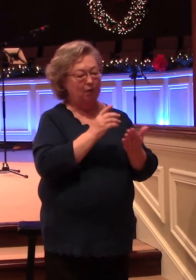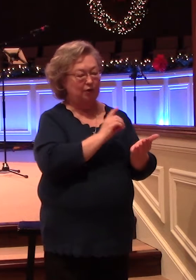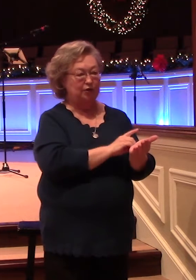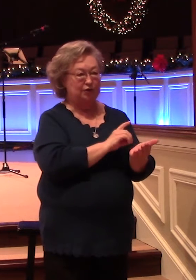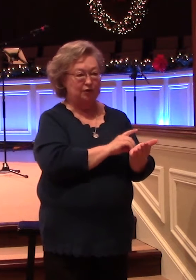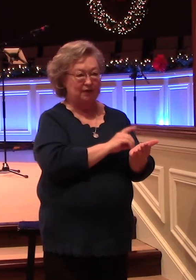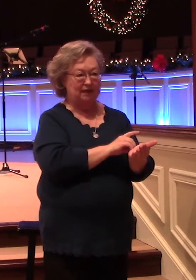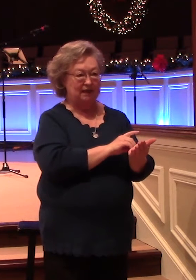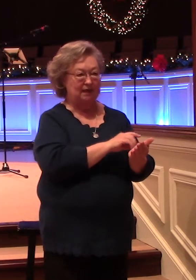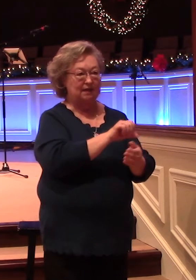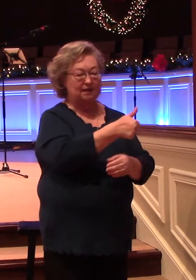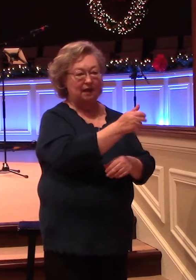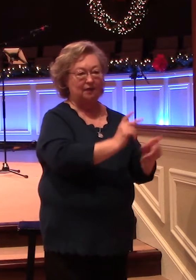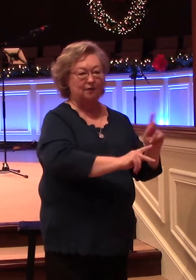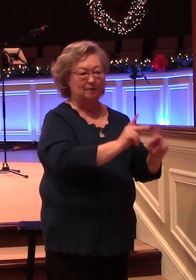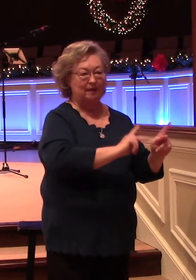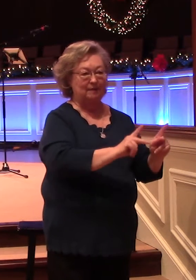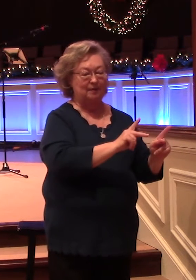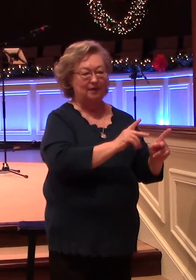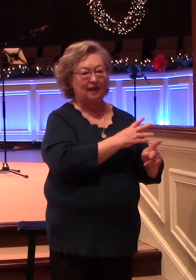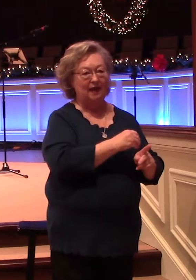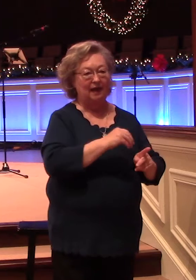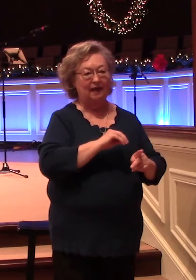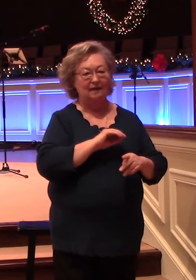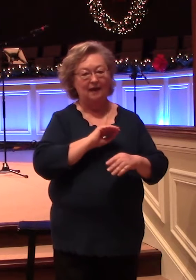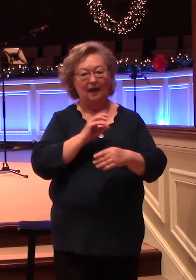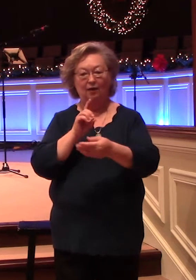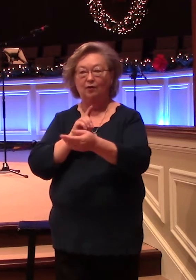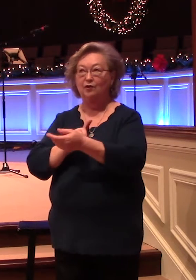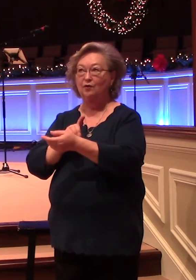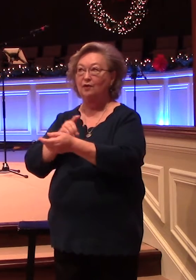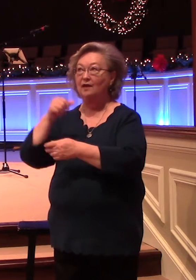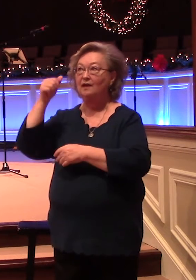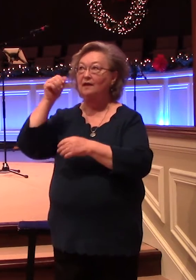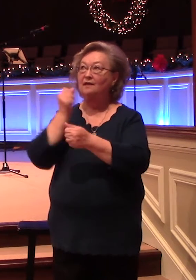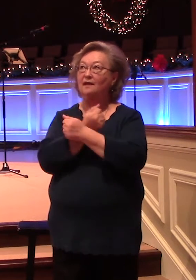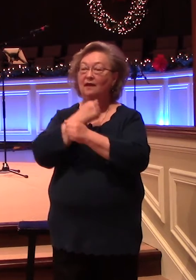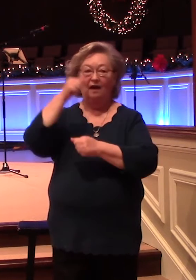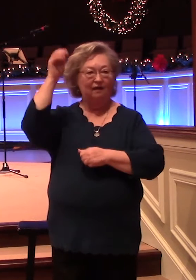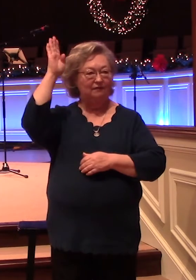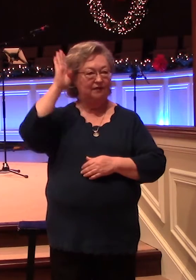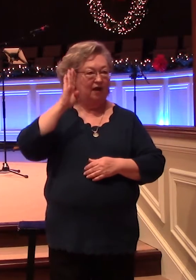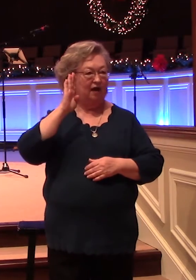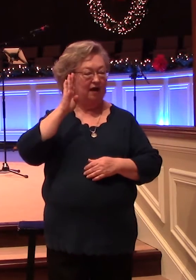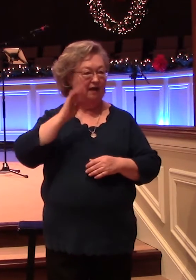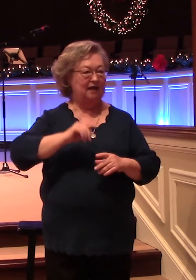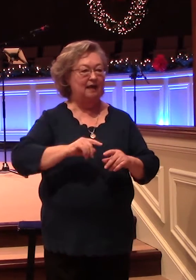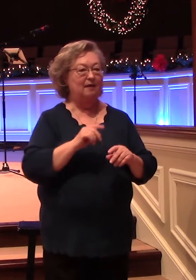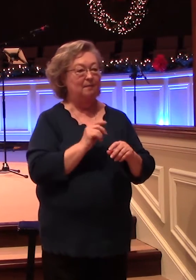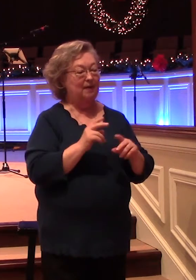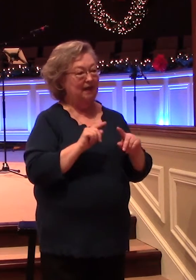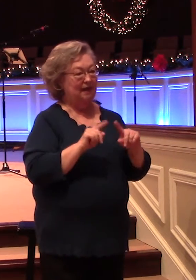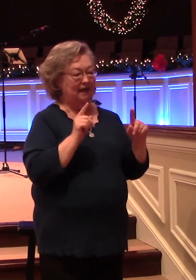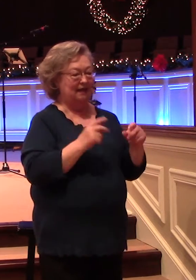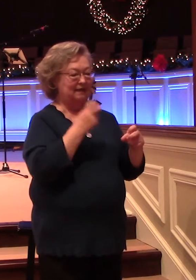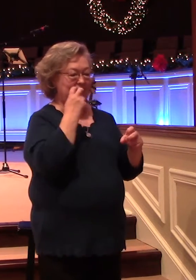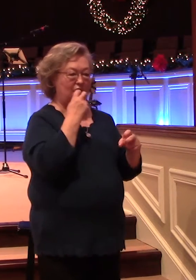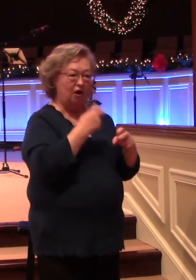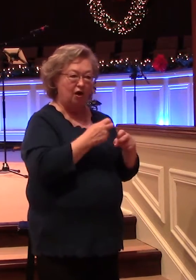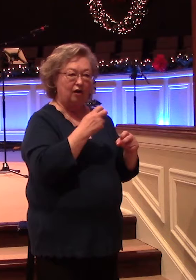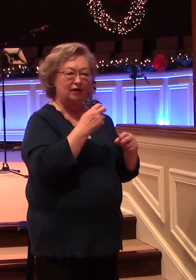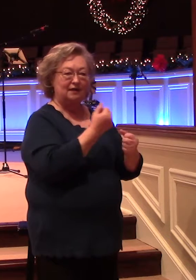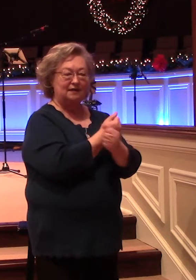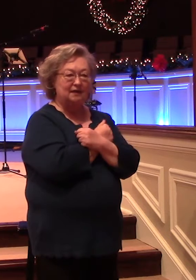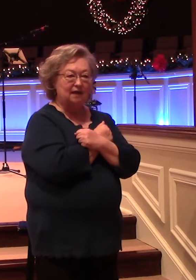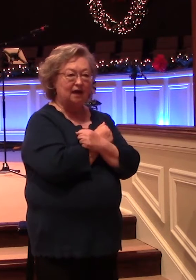It's easy to love anybody. It's even easy to love everybody, but it's hard to love a real live person who's